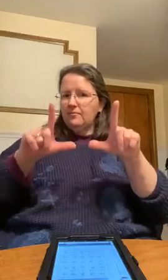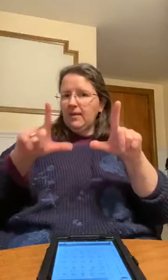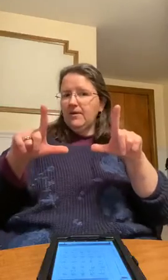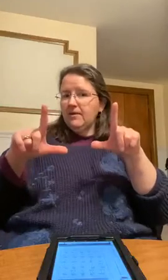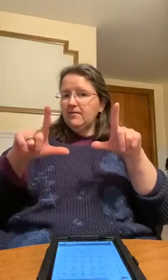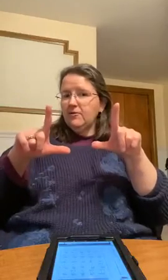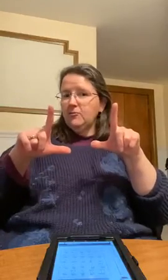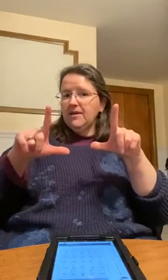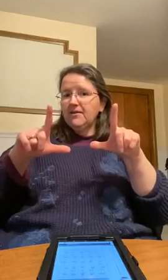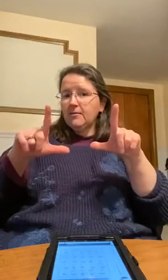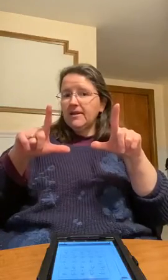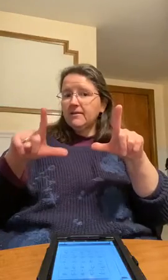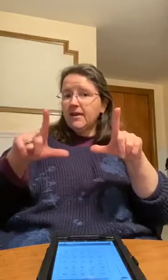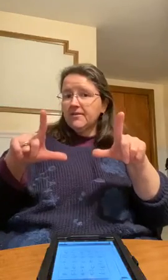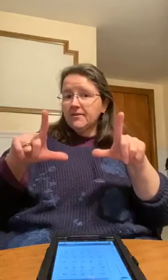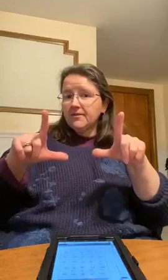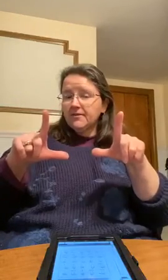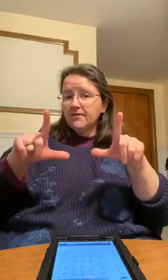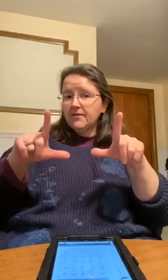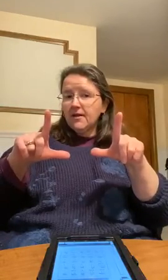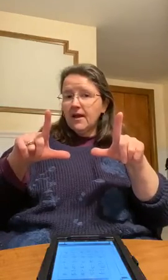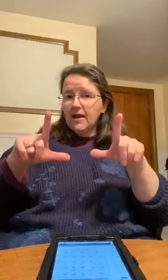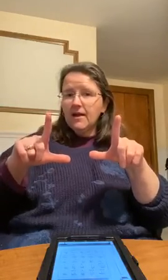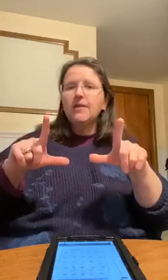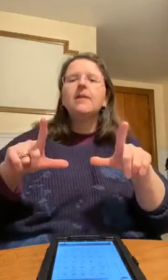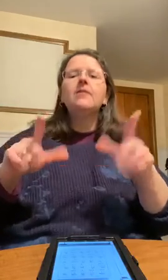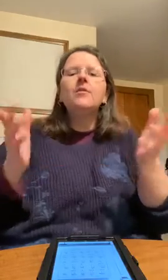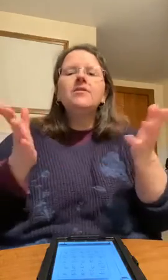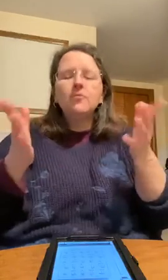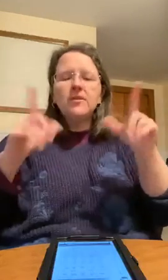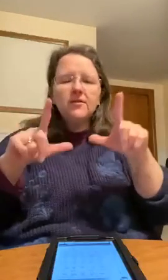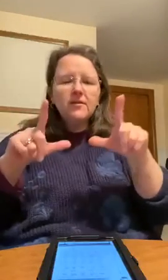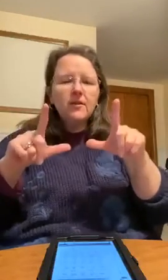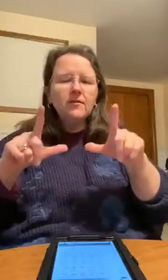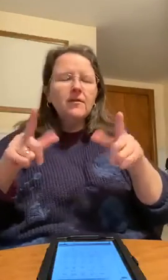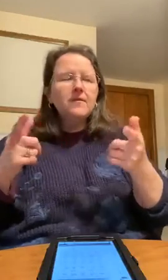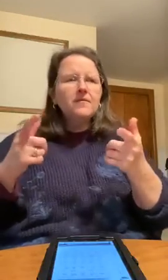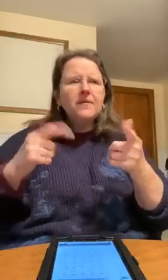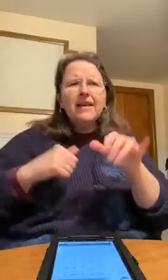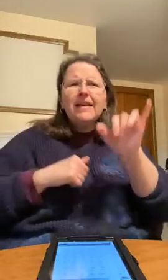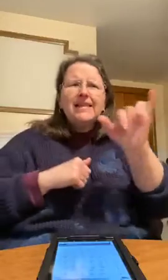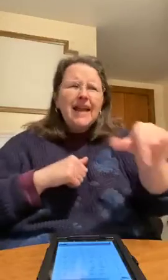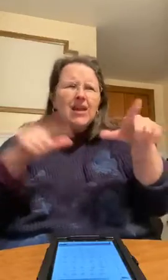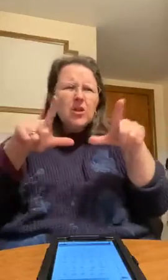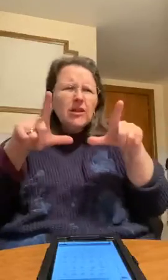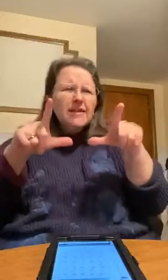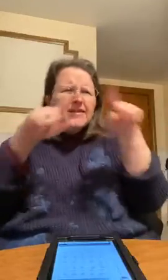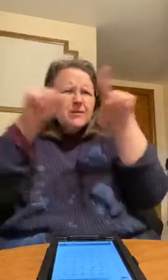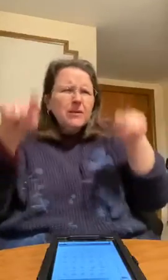Maybe you mean somebody's license. Hey, what's your, is that your license plate?